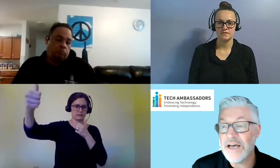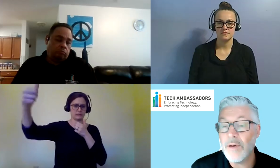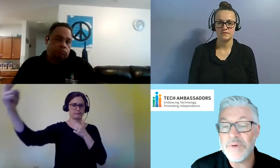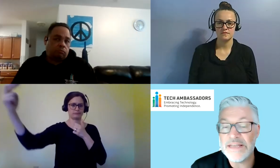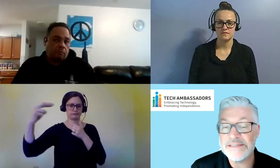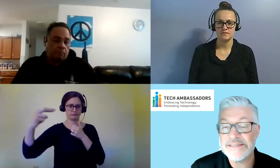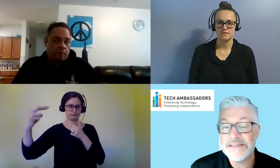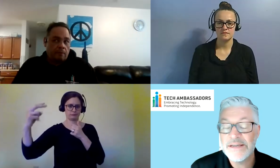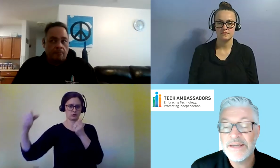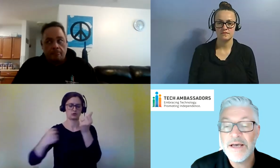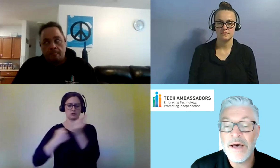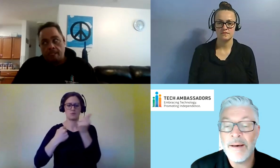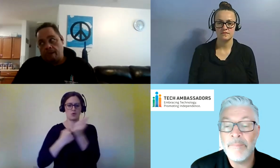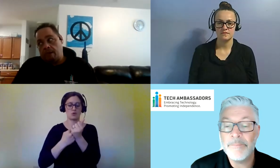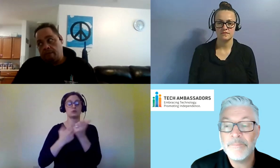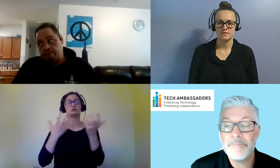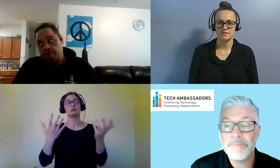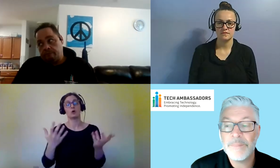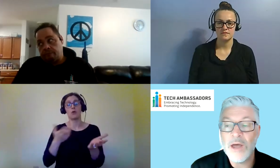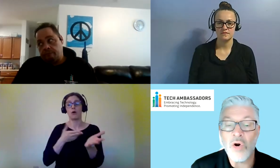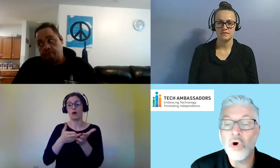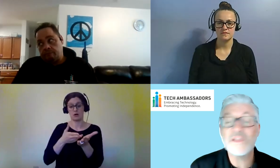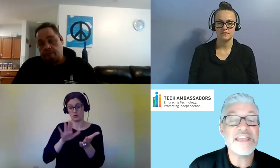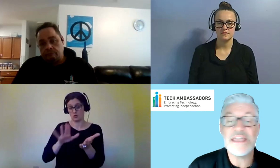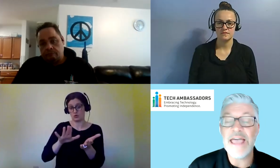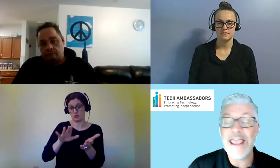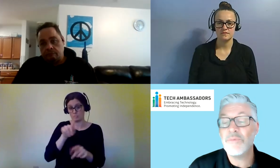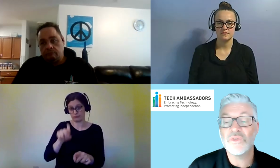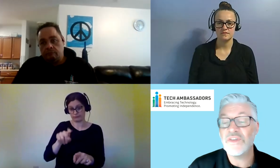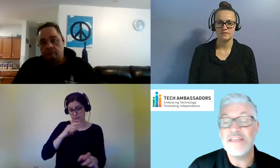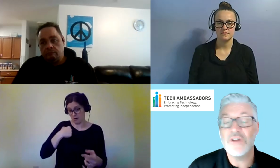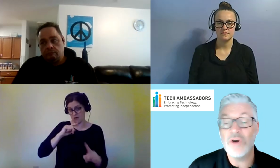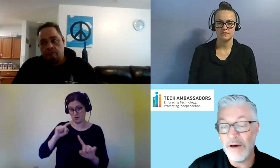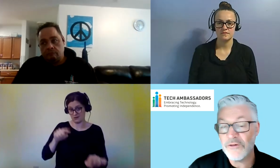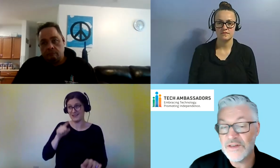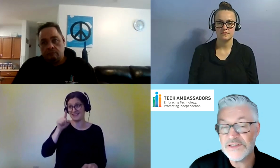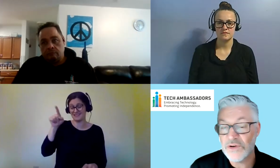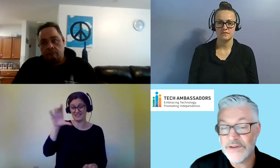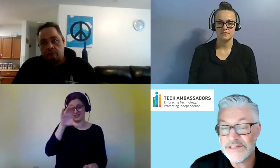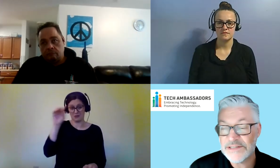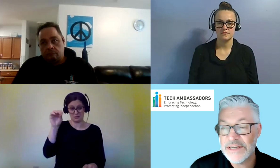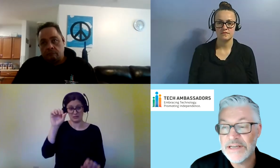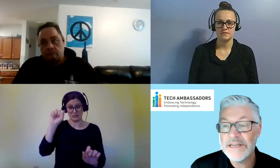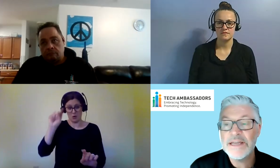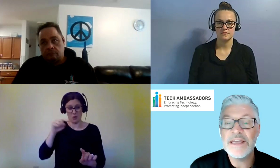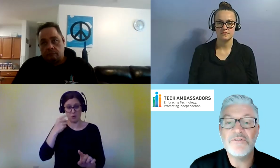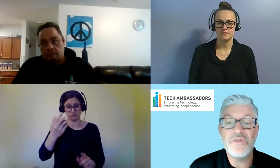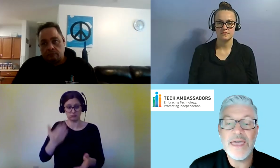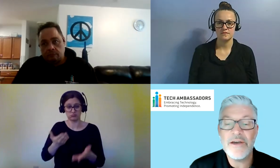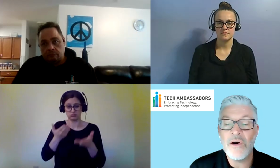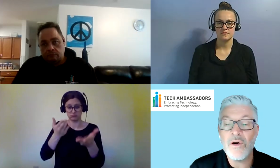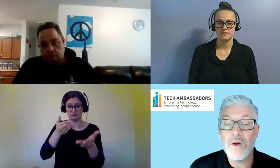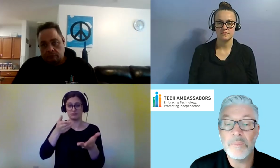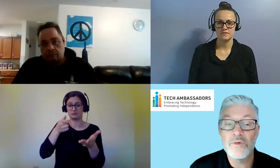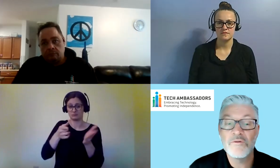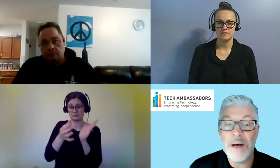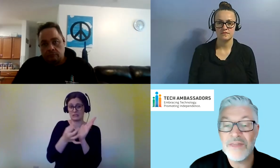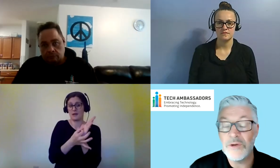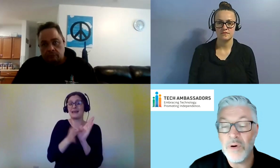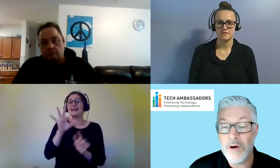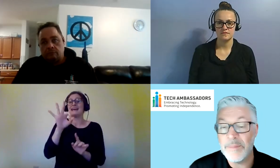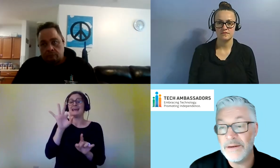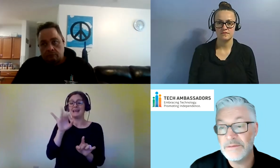these companies are only able to even offer this service if they are